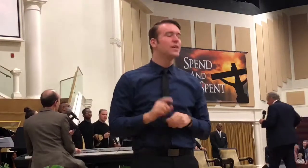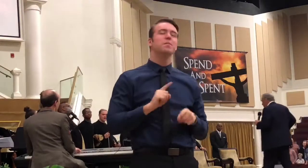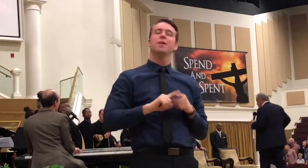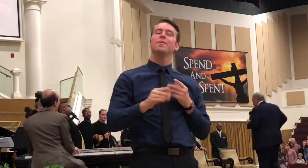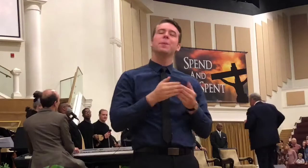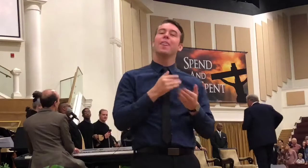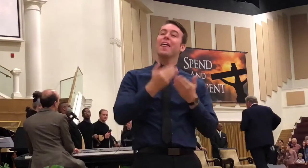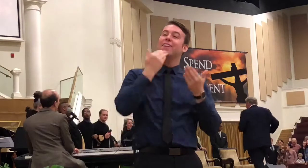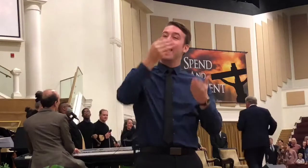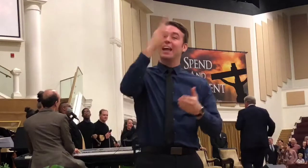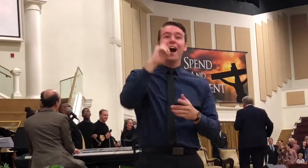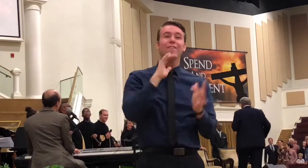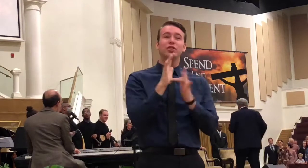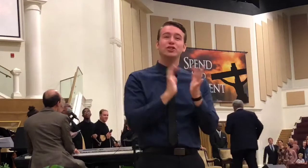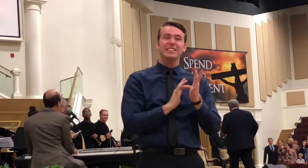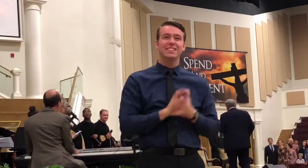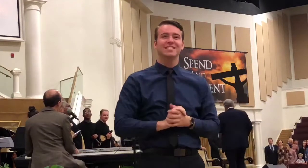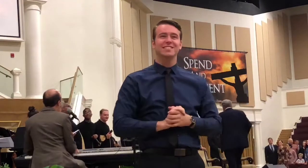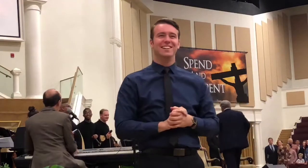Thank God for Jesus.